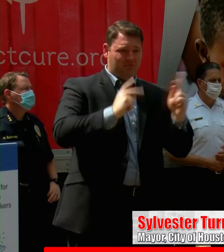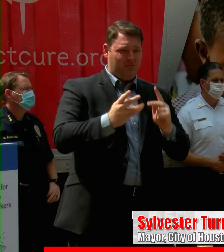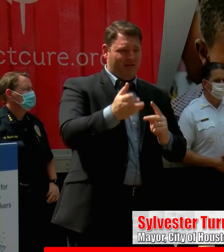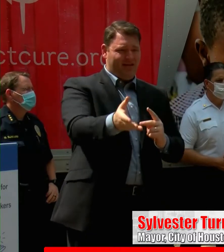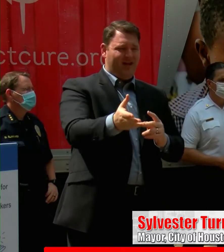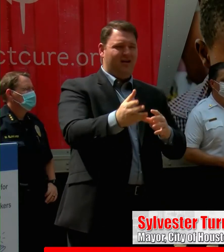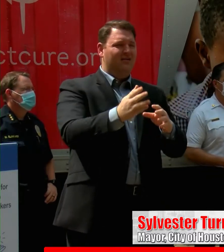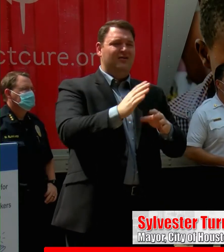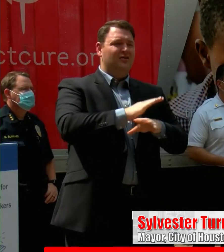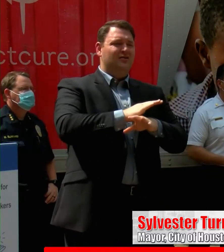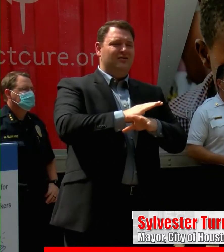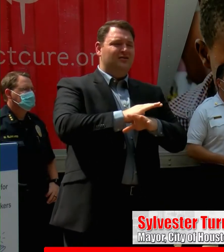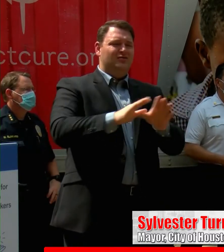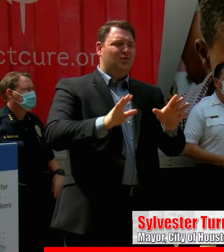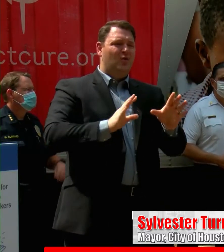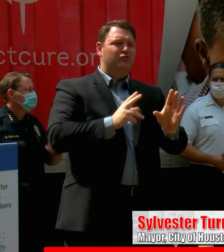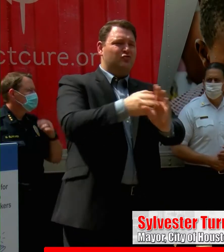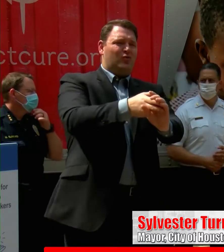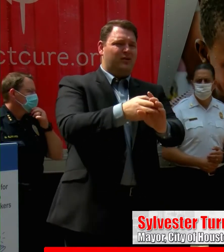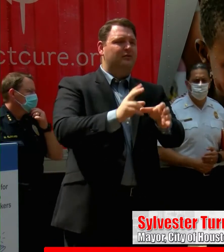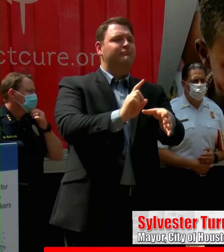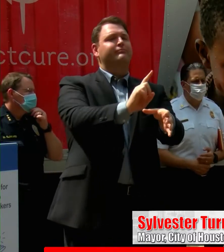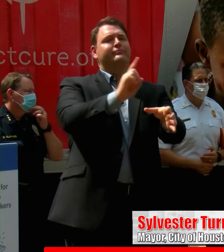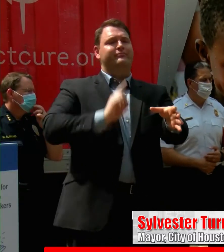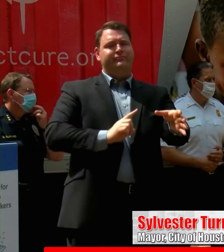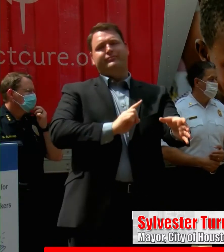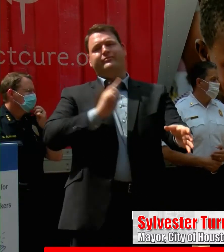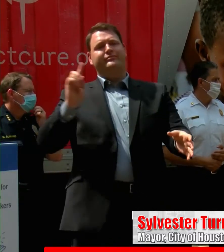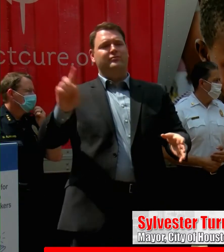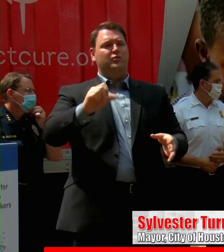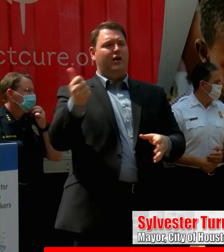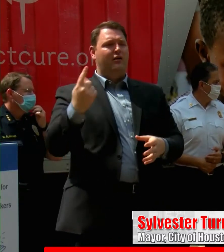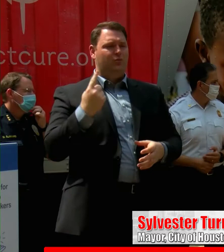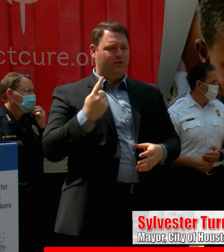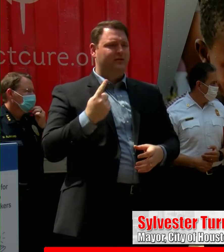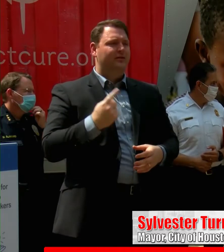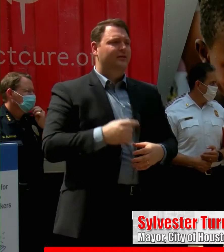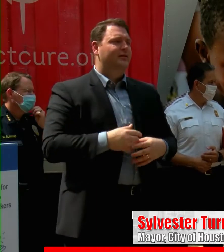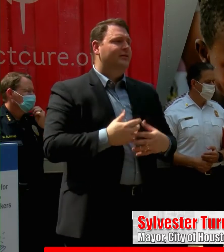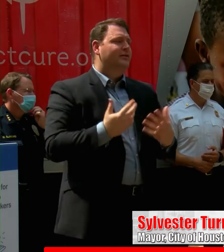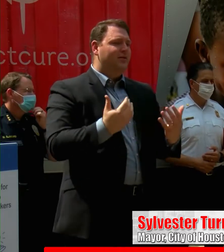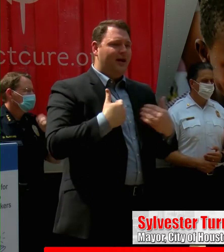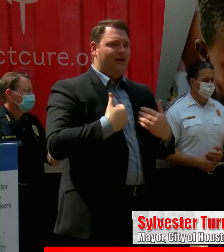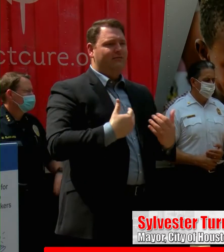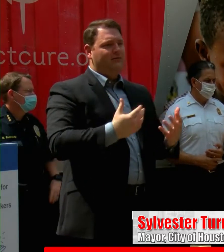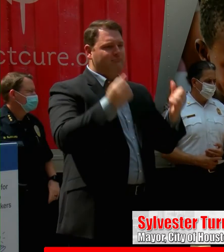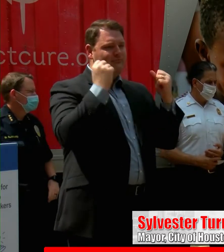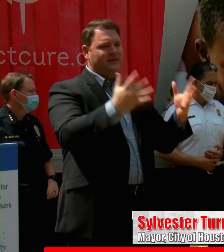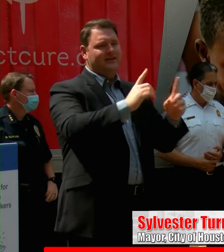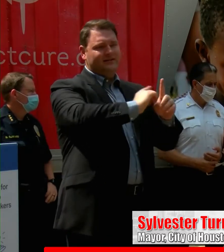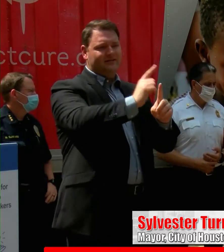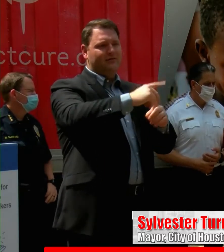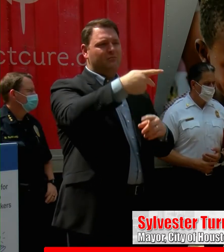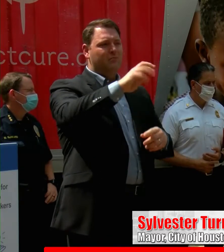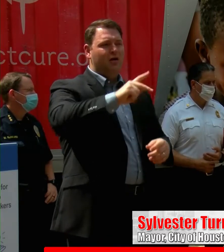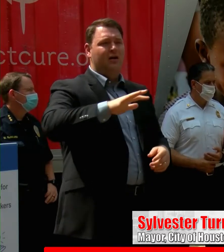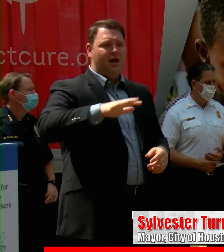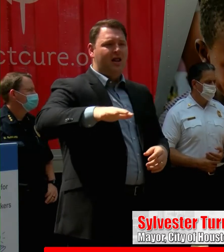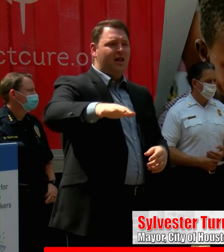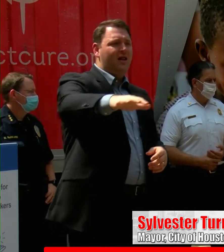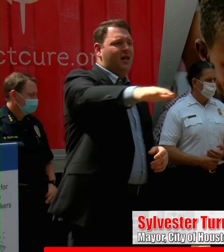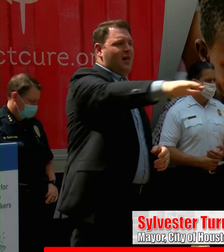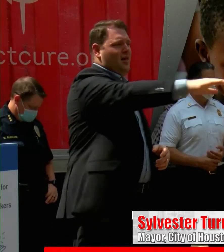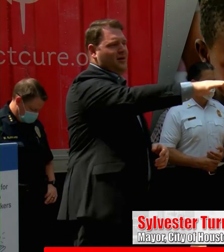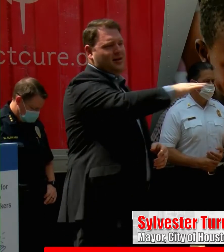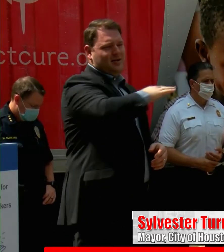over 300 parks. Most of them are localized neighborhood parks. And so, but the park rangers have the